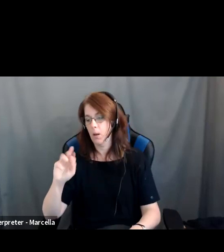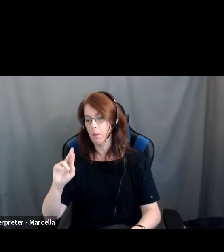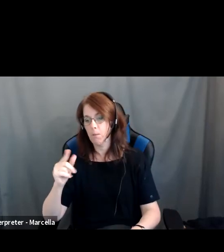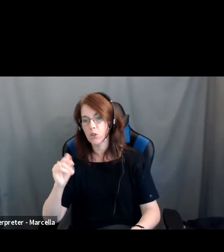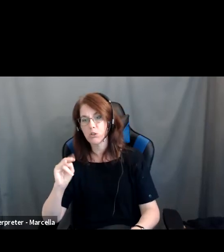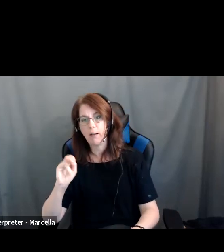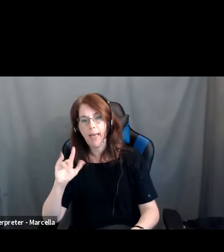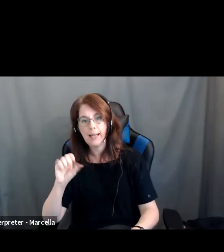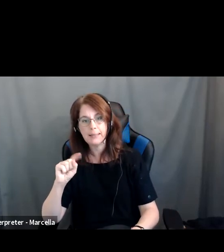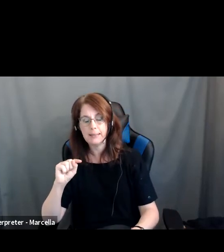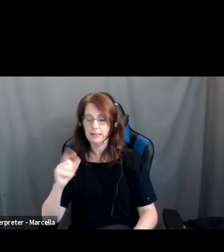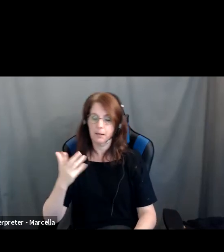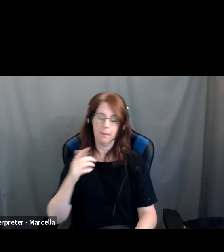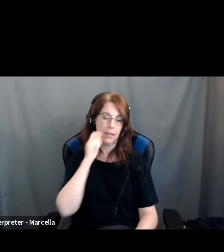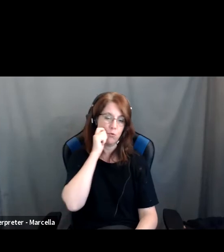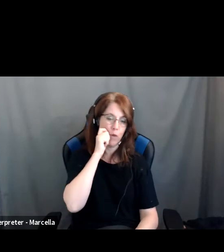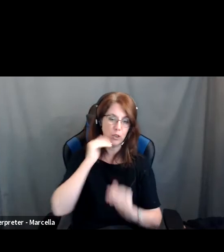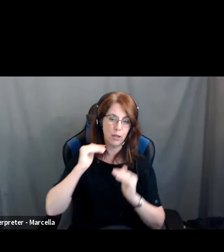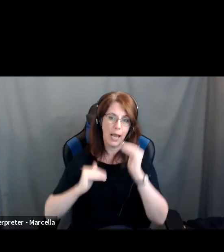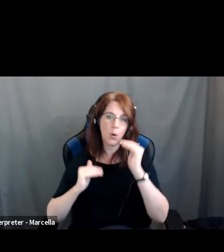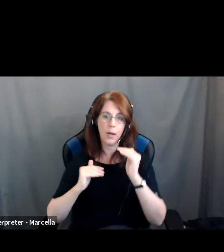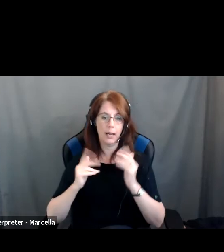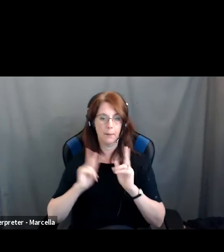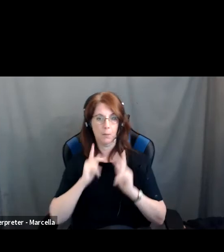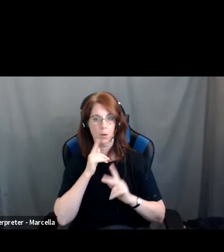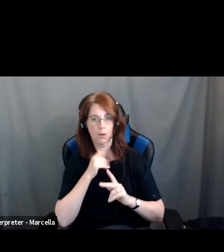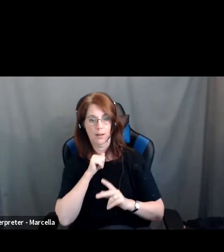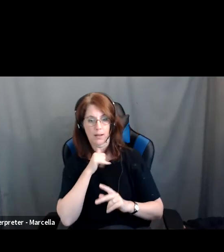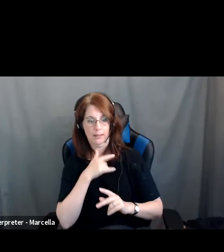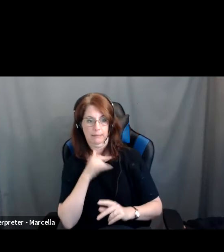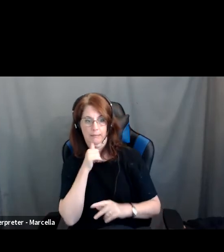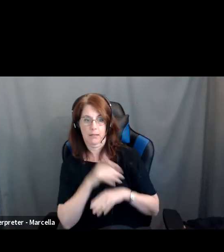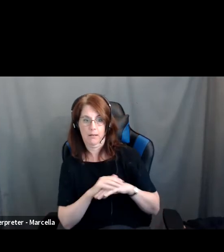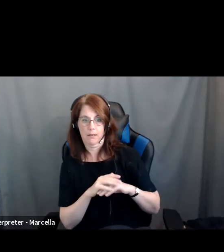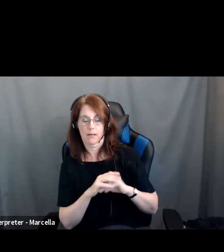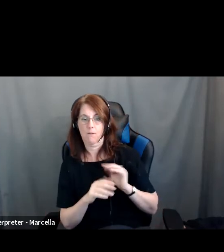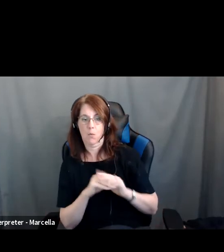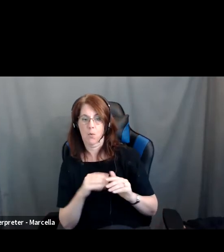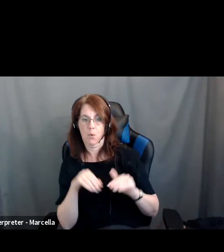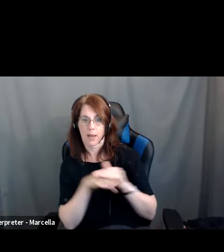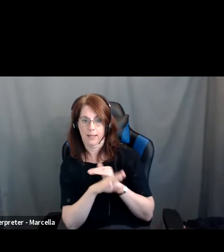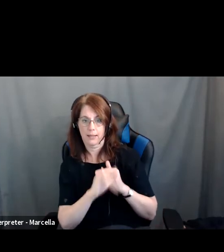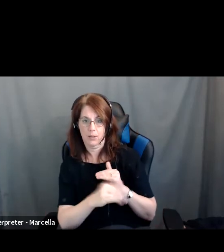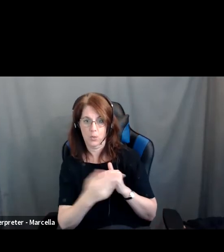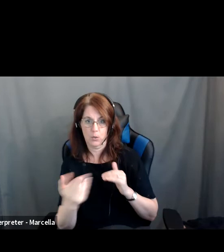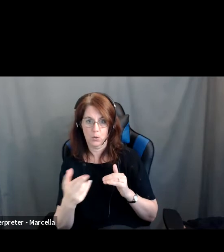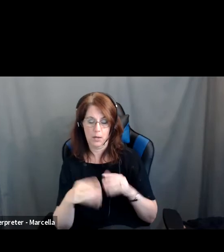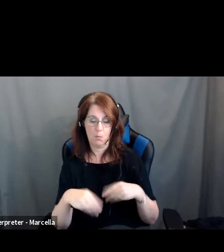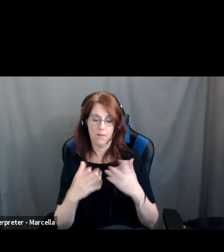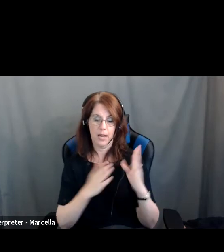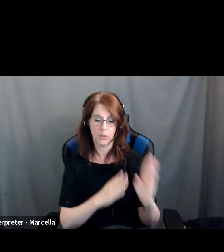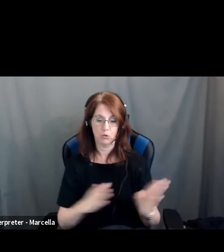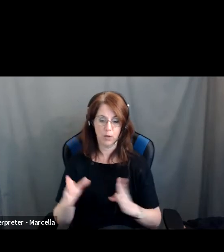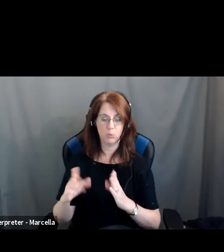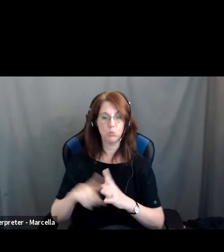inequity, and people feeling comfortable or uncomfortable accessing resources, and provides a strategy to start